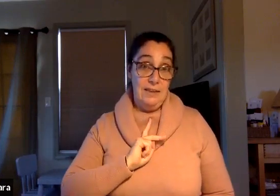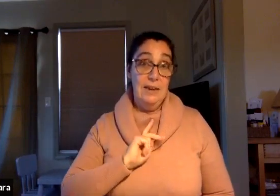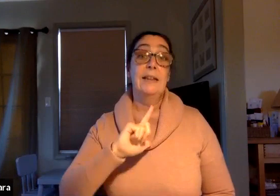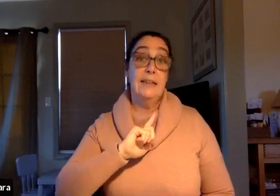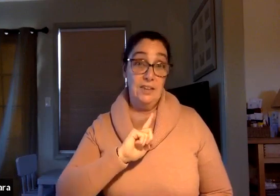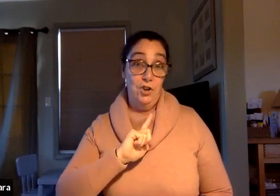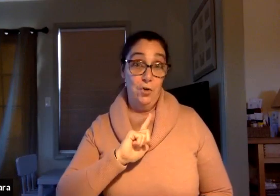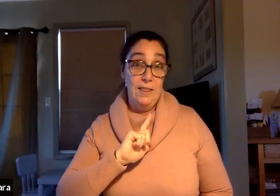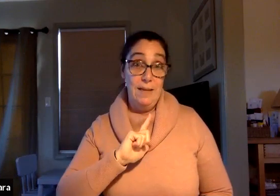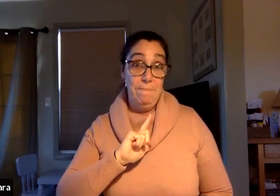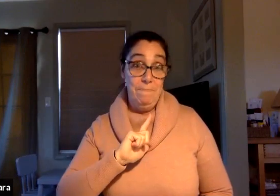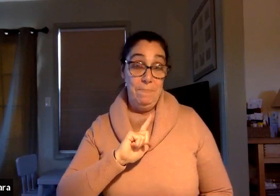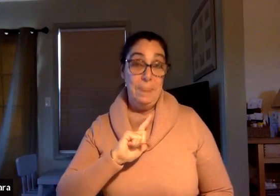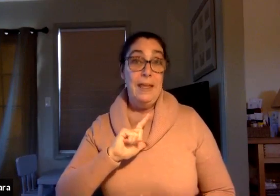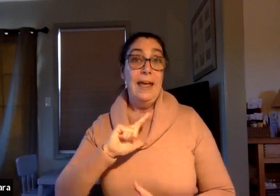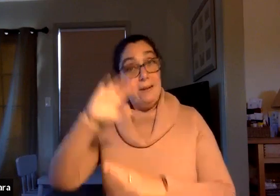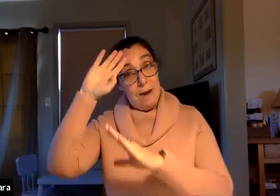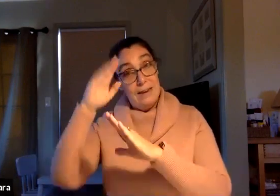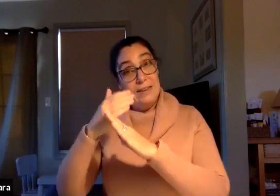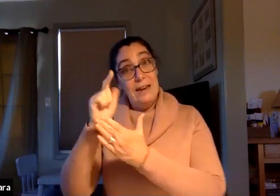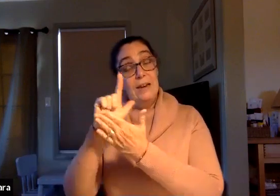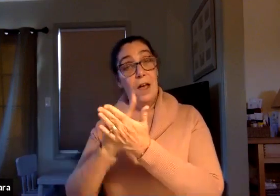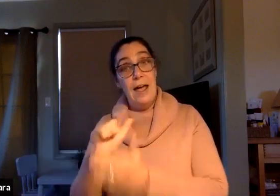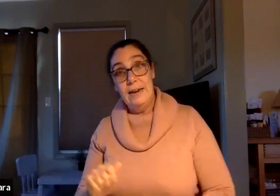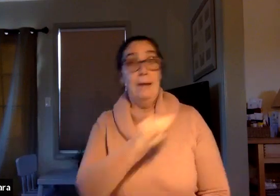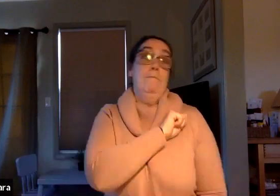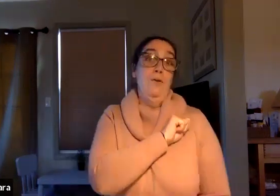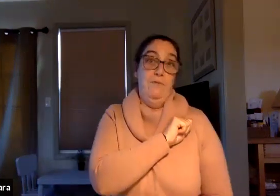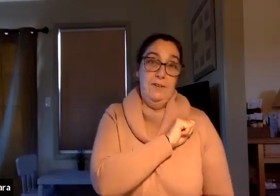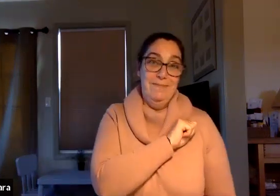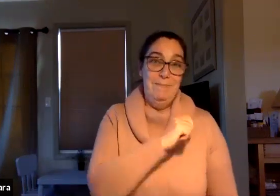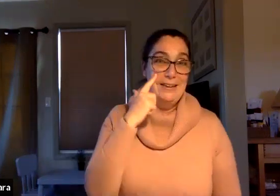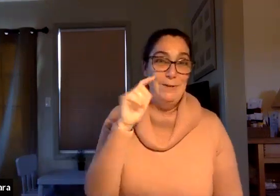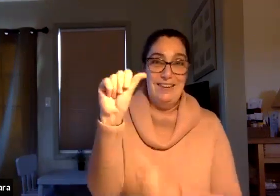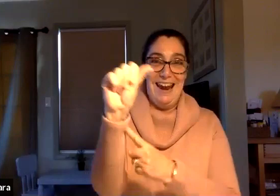Casey. Lisa joined them. And my son-in-law had to get moved because he was an A.